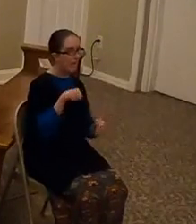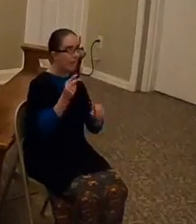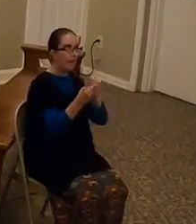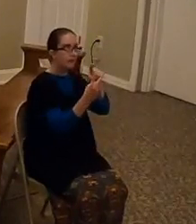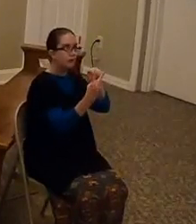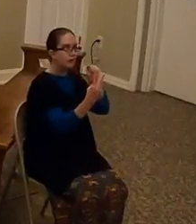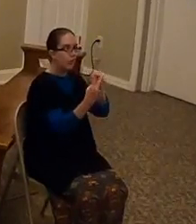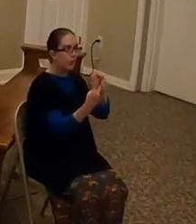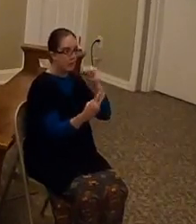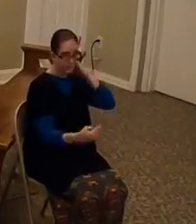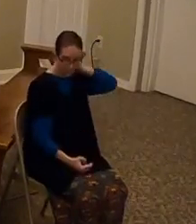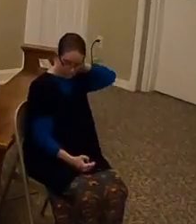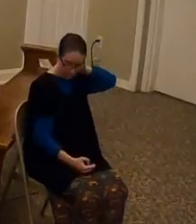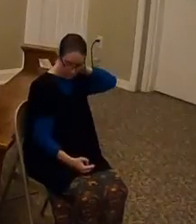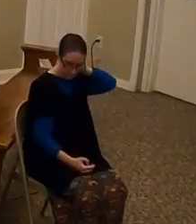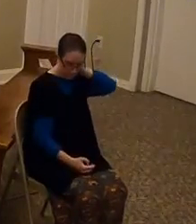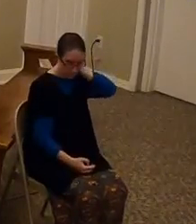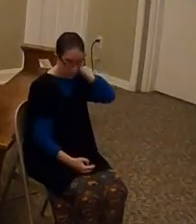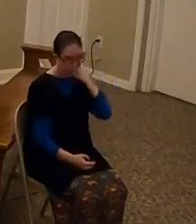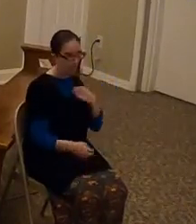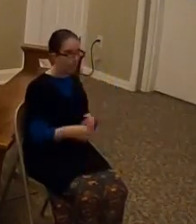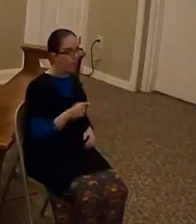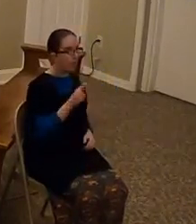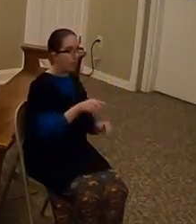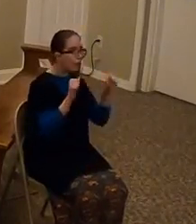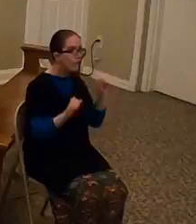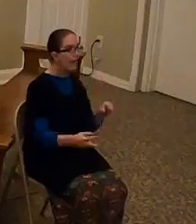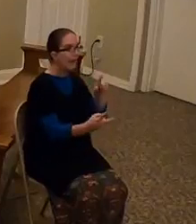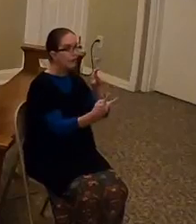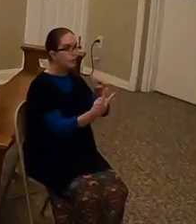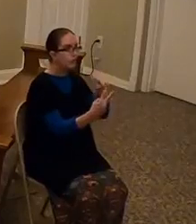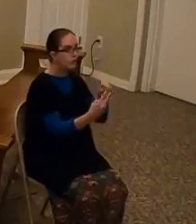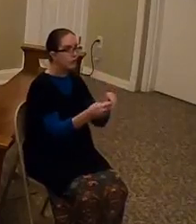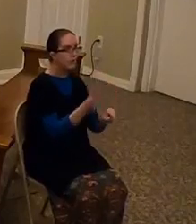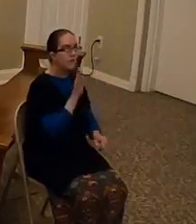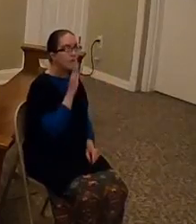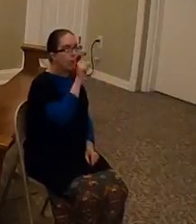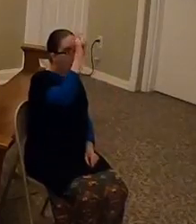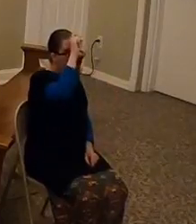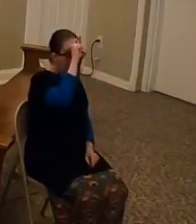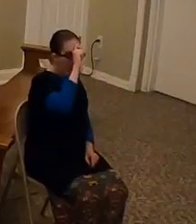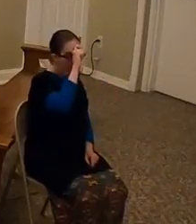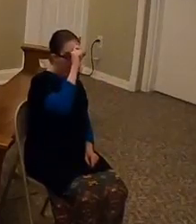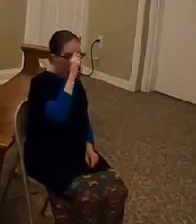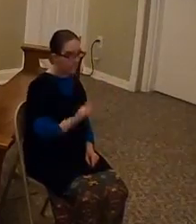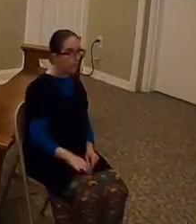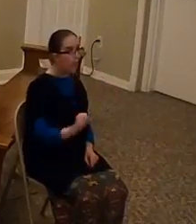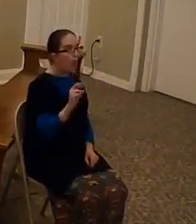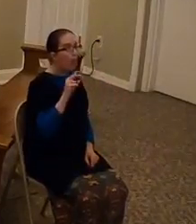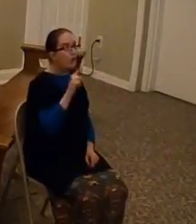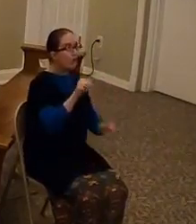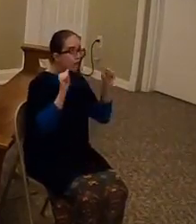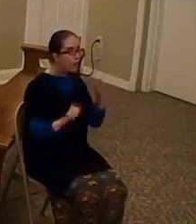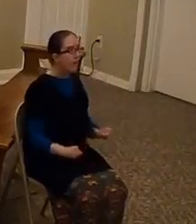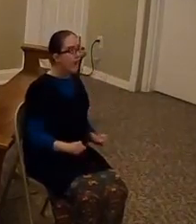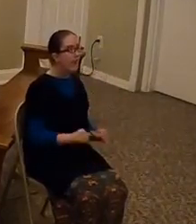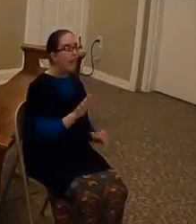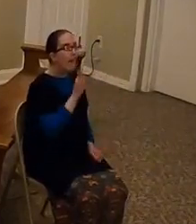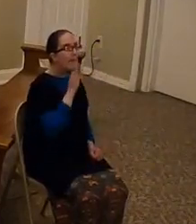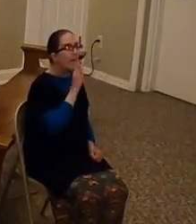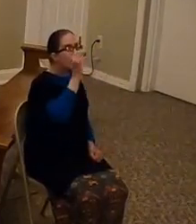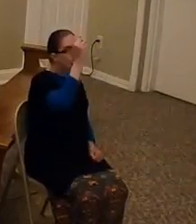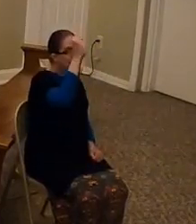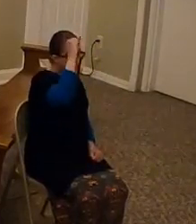choice. Hallelujah. Now, you can choose to be wise, yes, sir, or you can choose to be stupid. That's